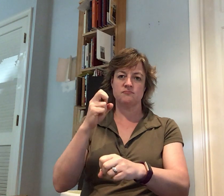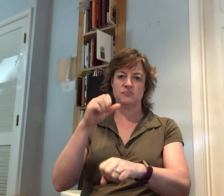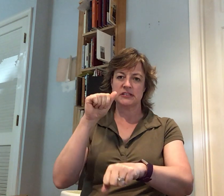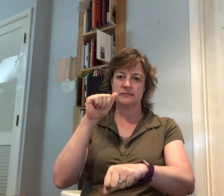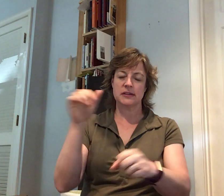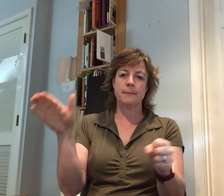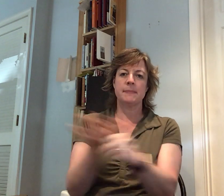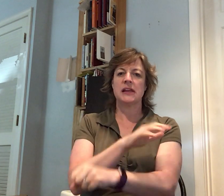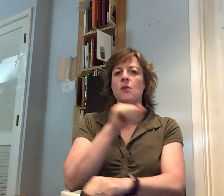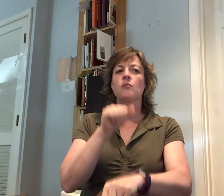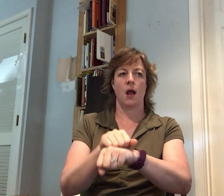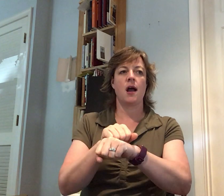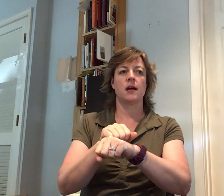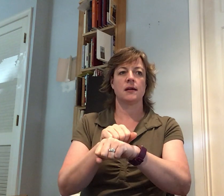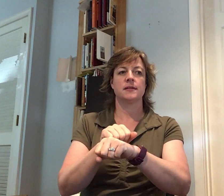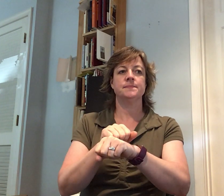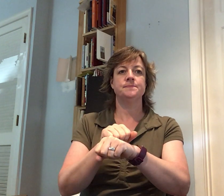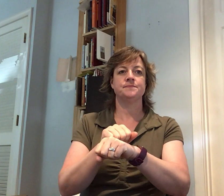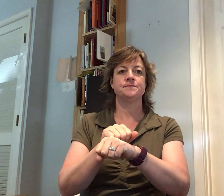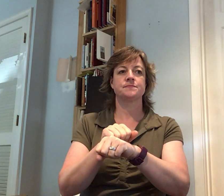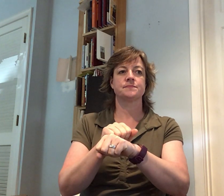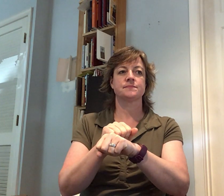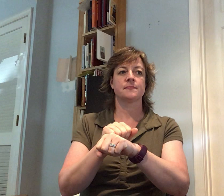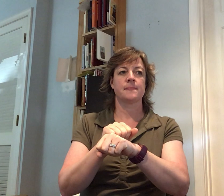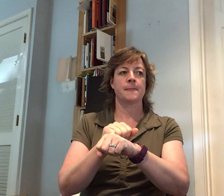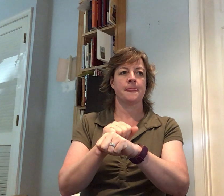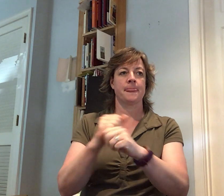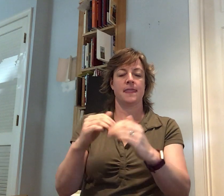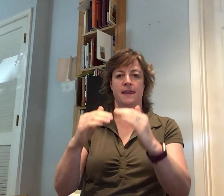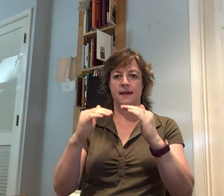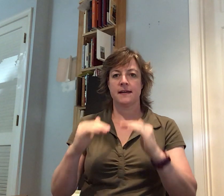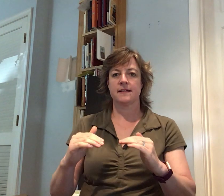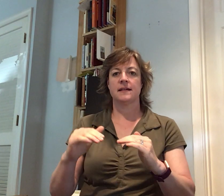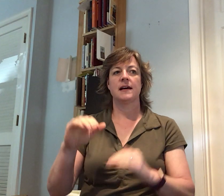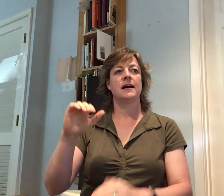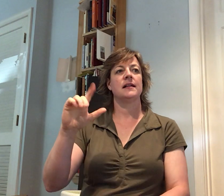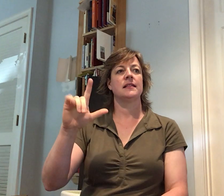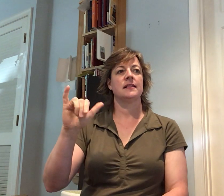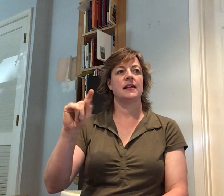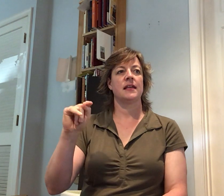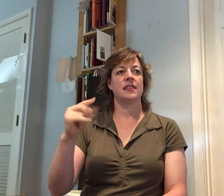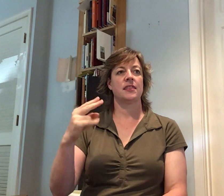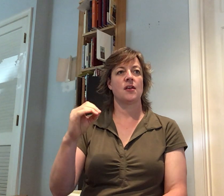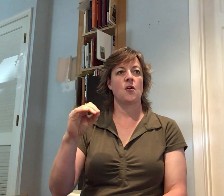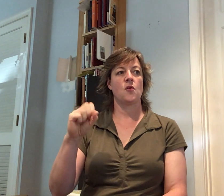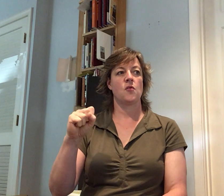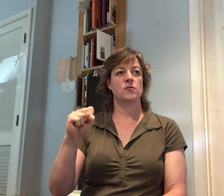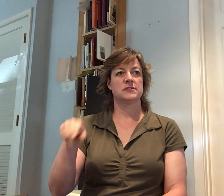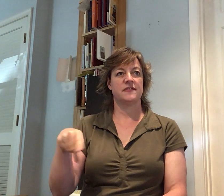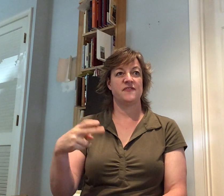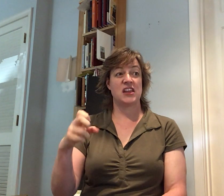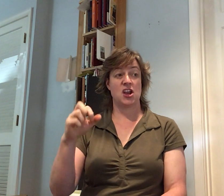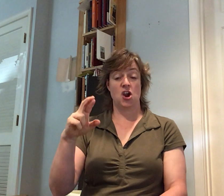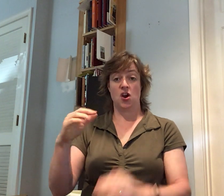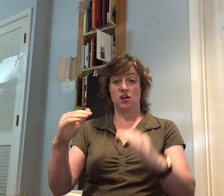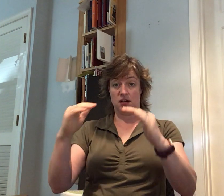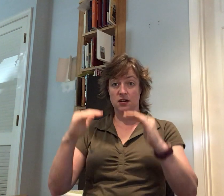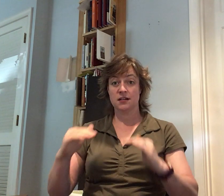and part of the upper crust, is called the lithosphere. The upper mantle that lies beneath the lithosphere